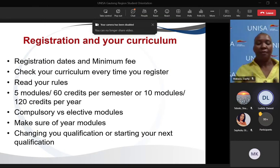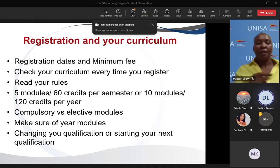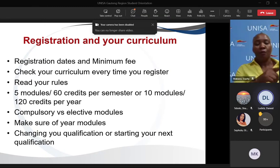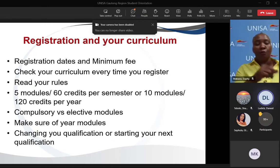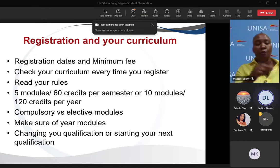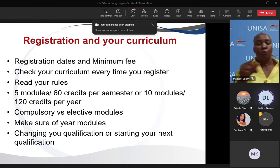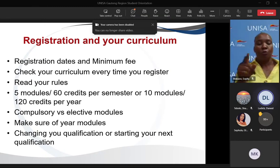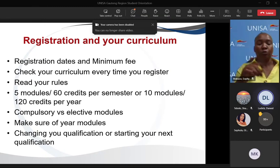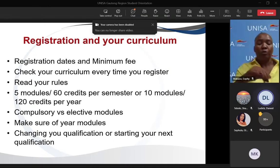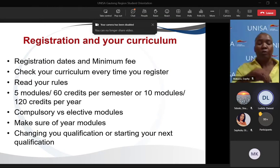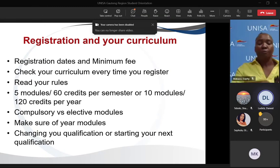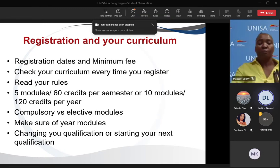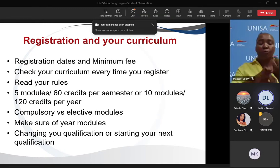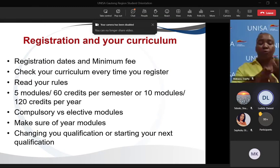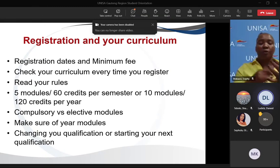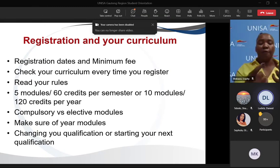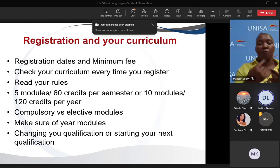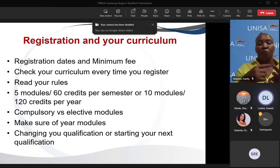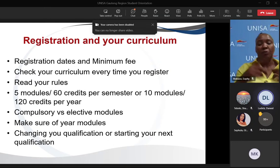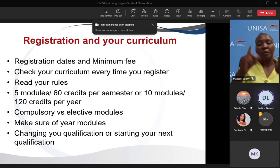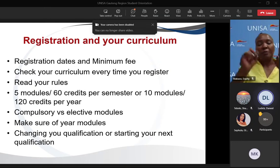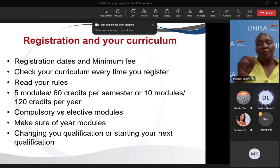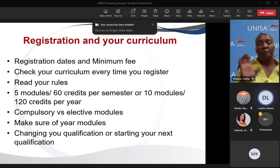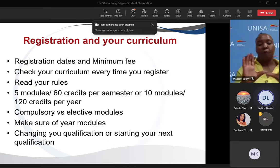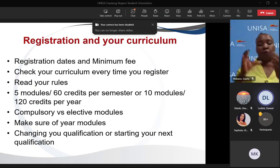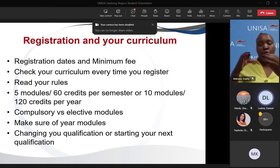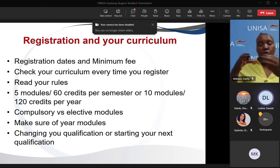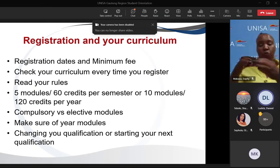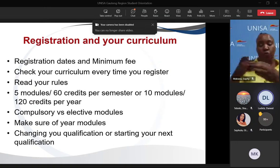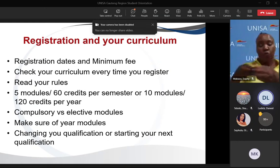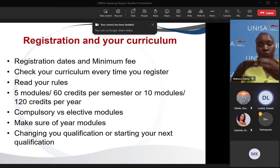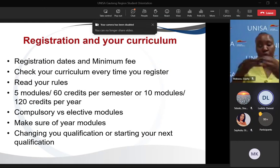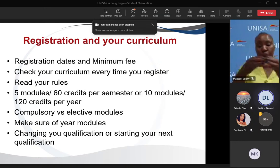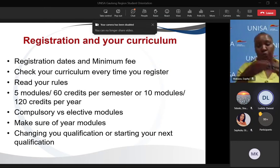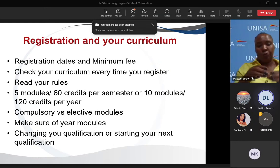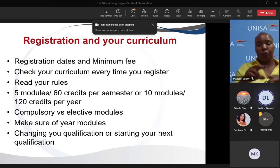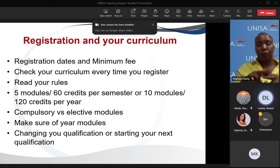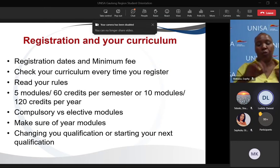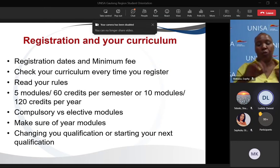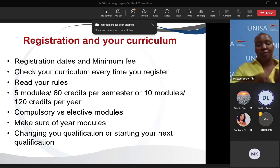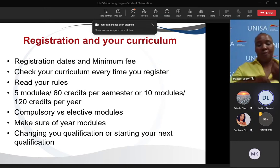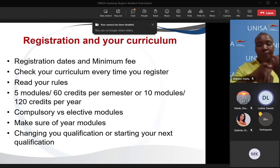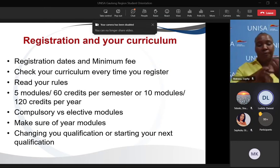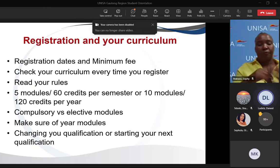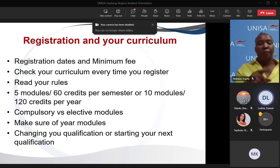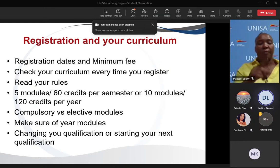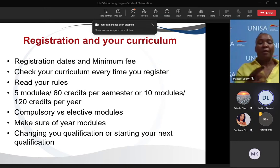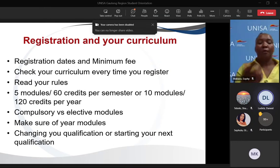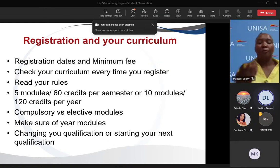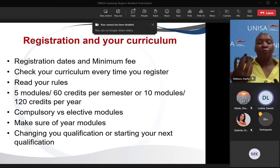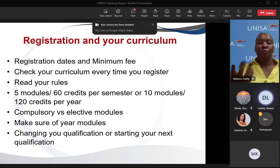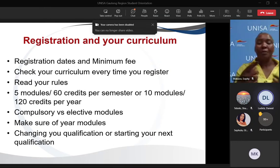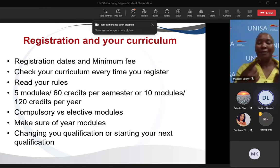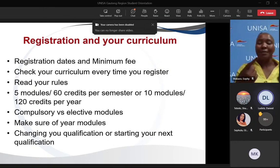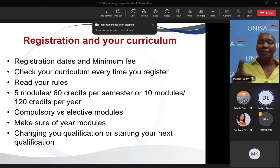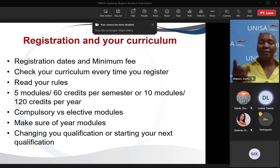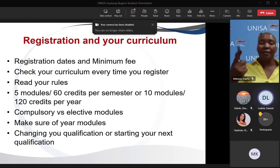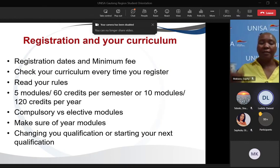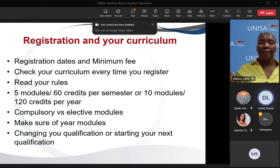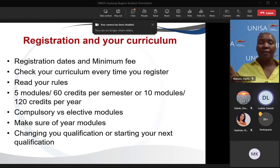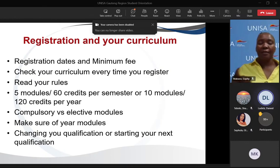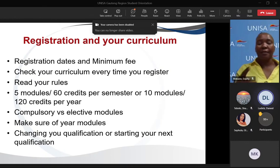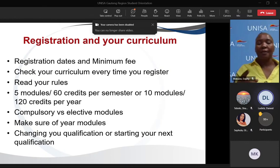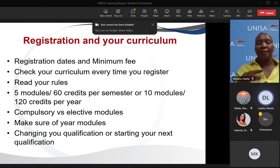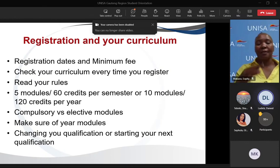we modules are chosen from A specific group according to the curriculum rules you need to distinguish between year and